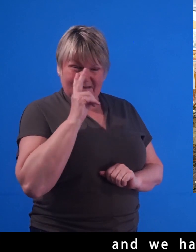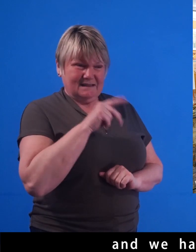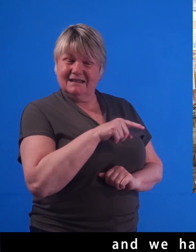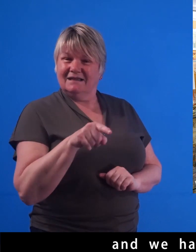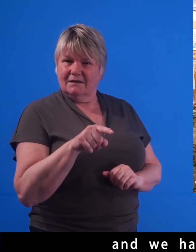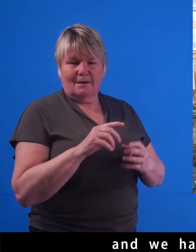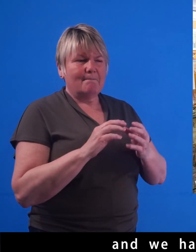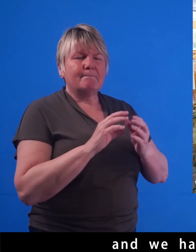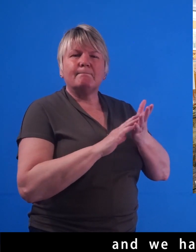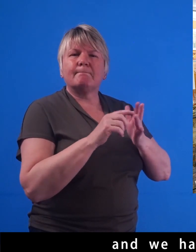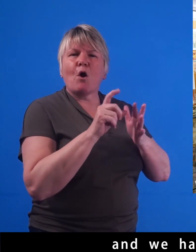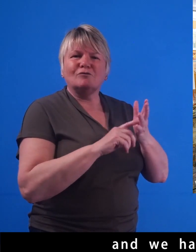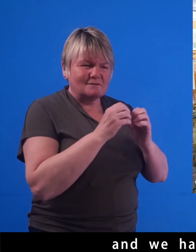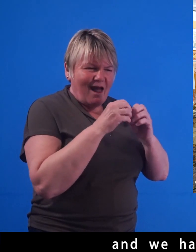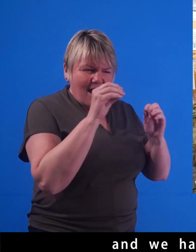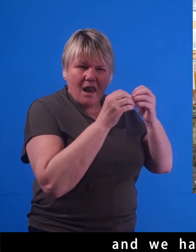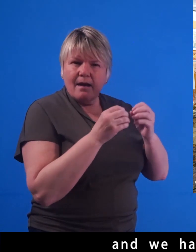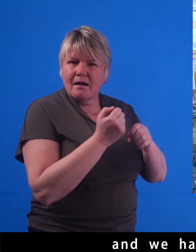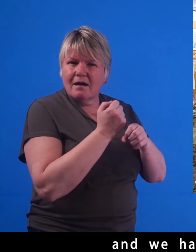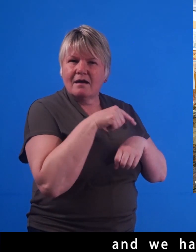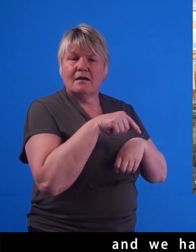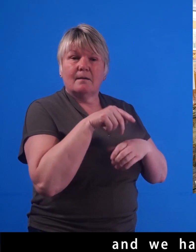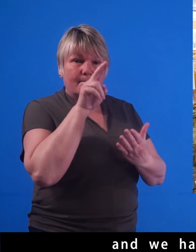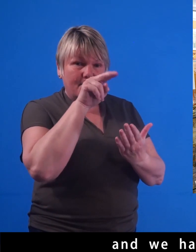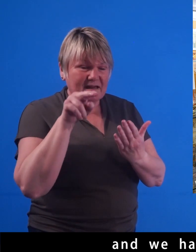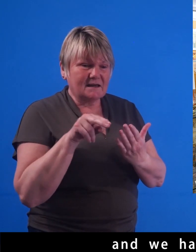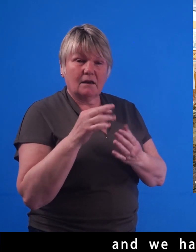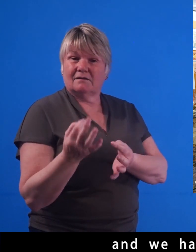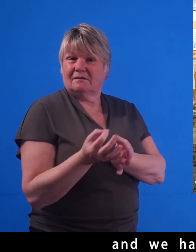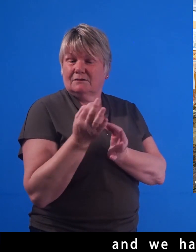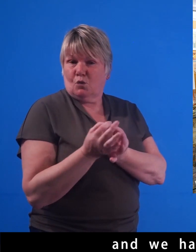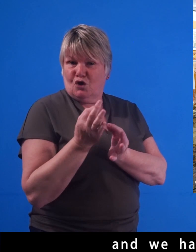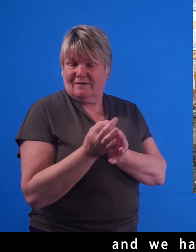examples here of model making, painting, and needlework.